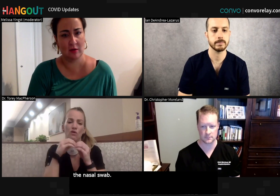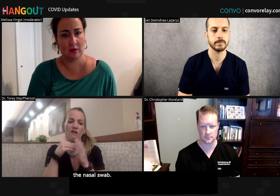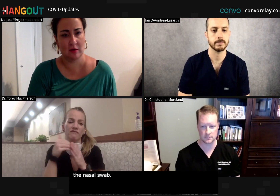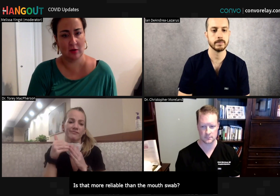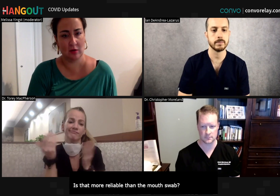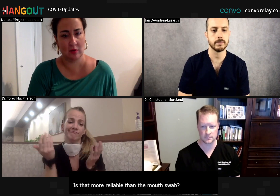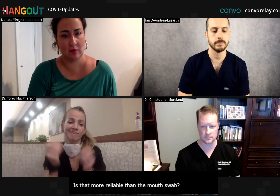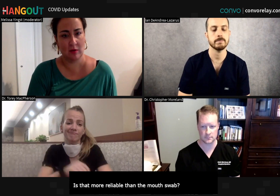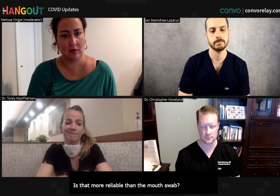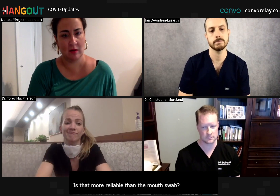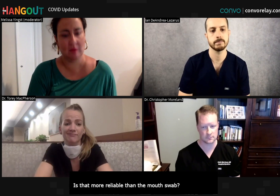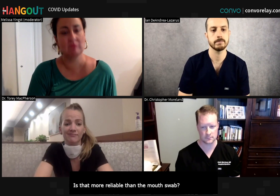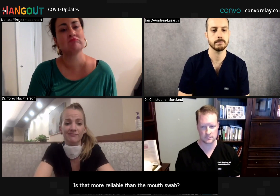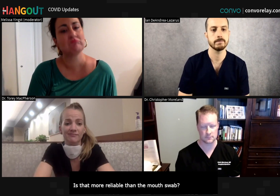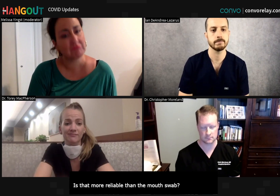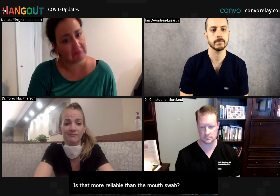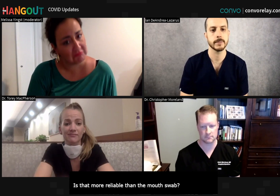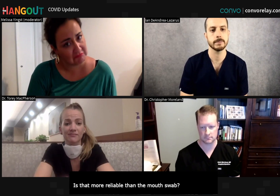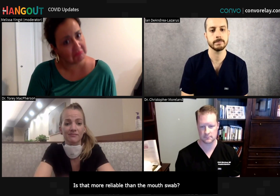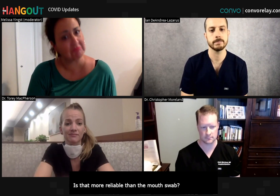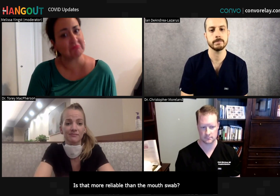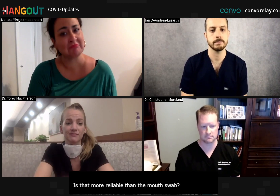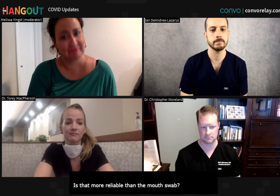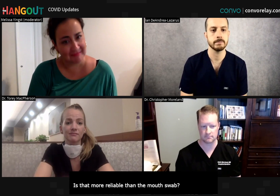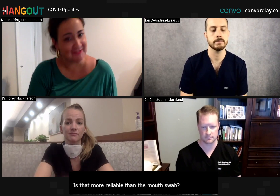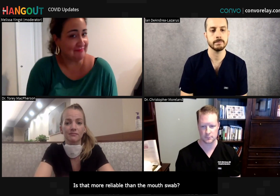So the virus is found more often in your nose.